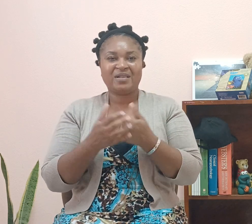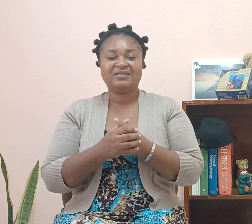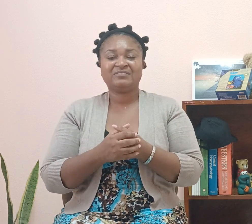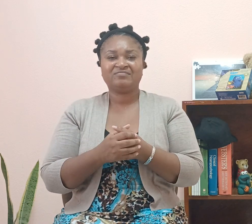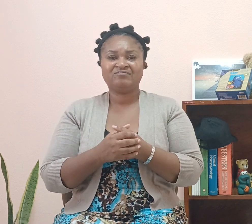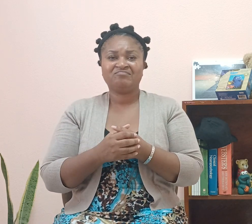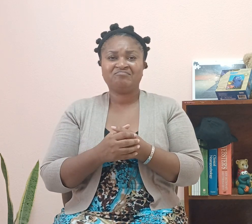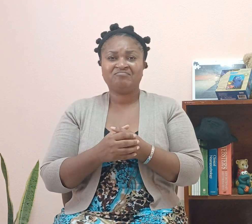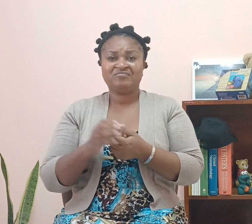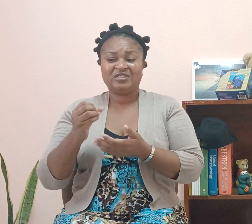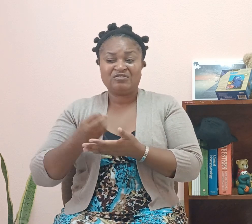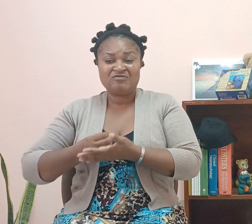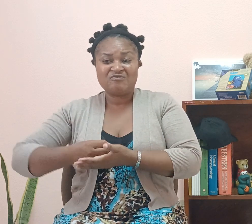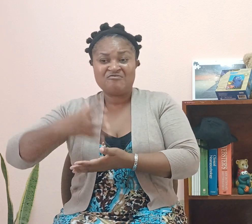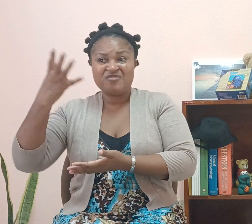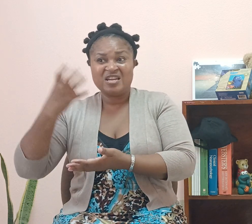Riches gotten quickly will dwindle,